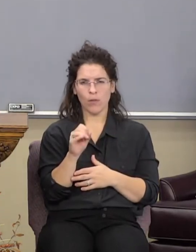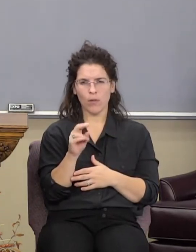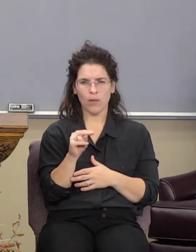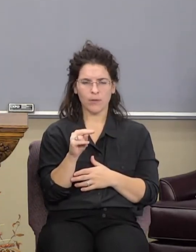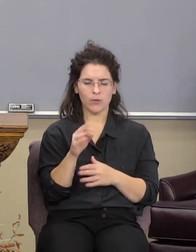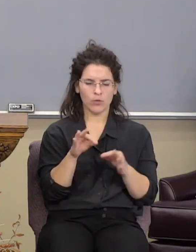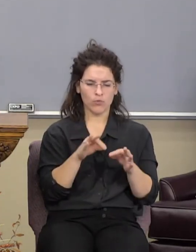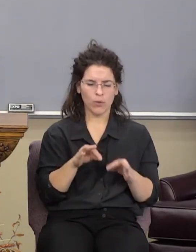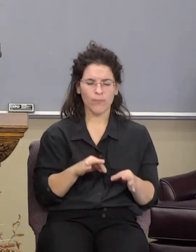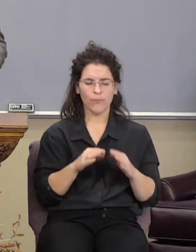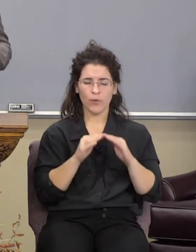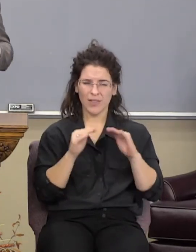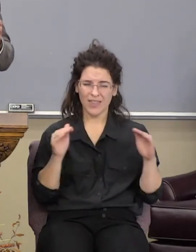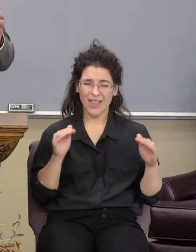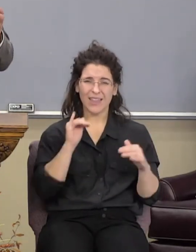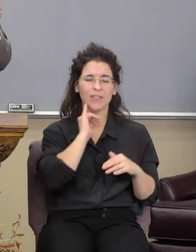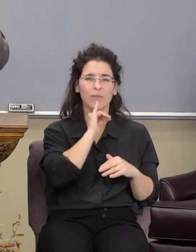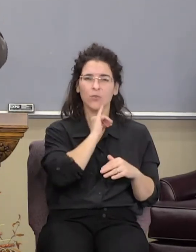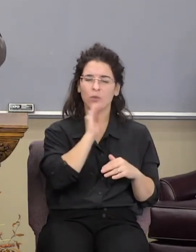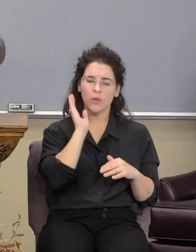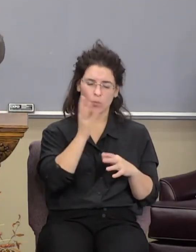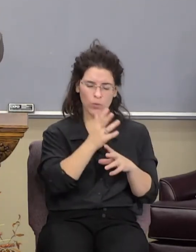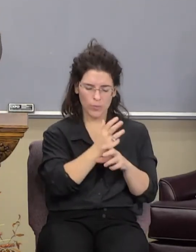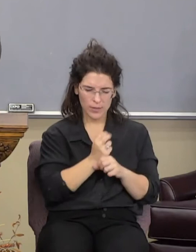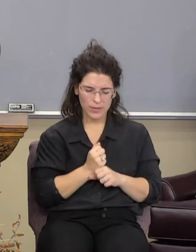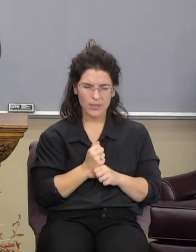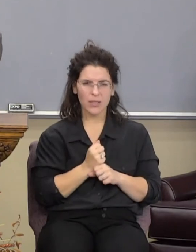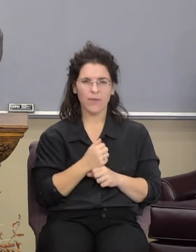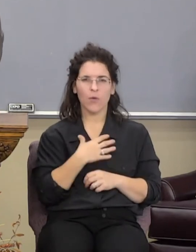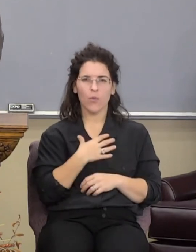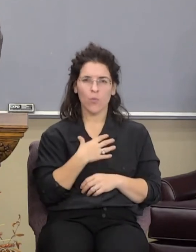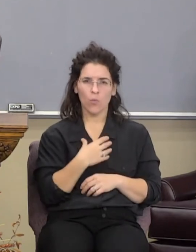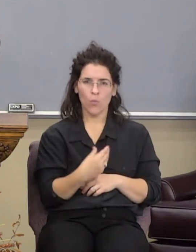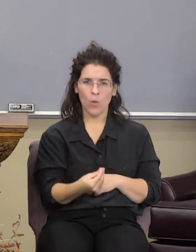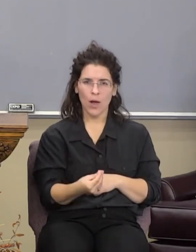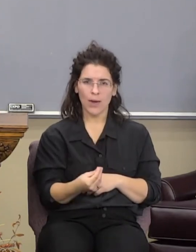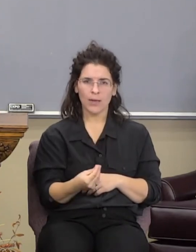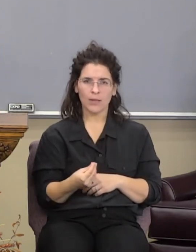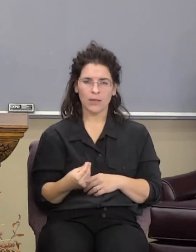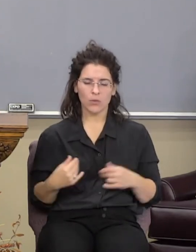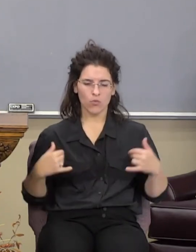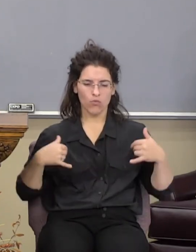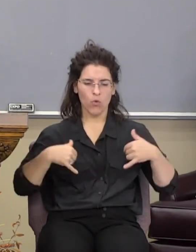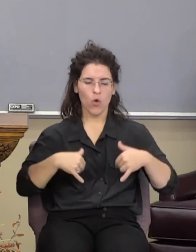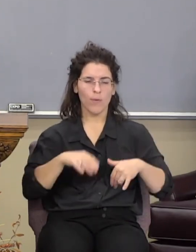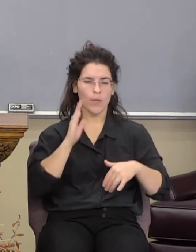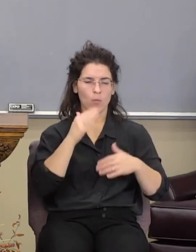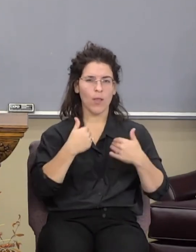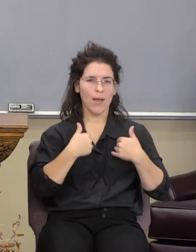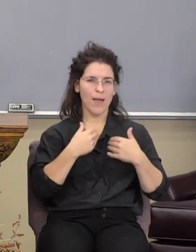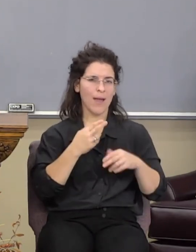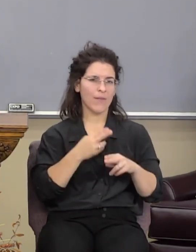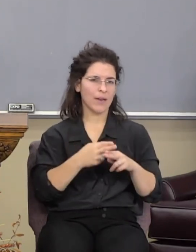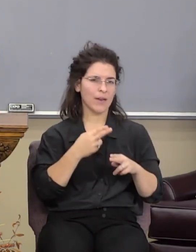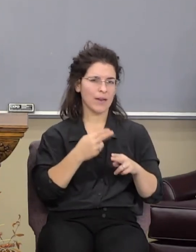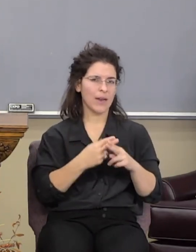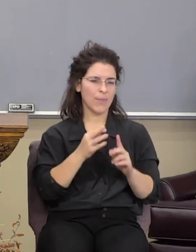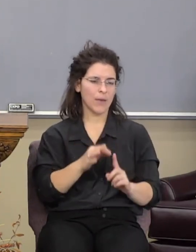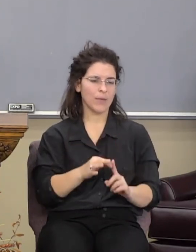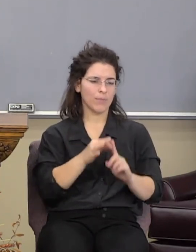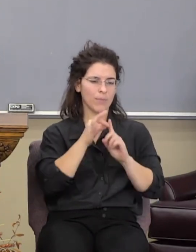of Israelite that will receive white robes, and they're going to get a name, a special